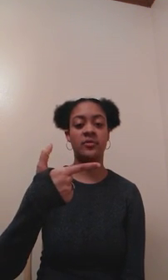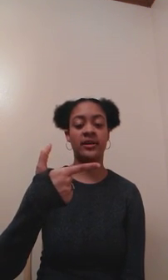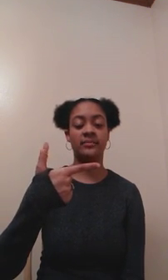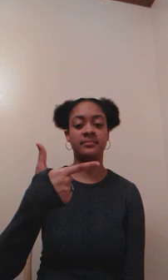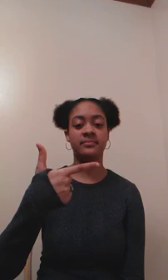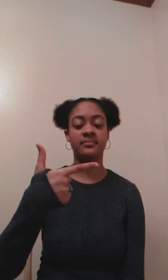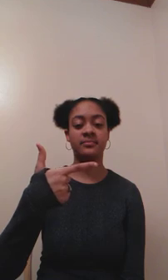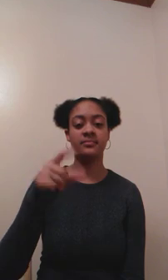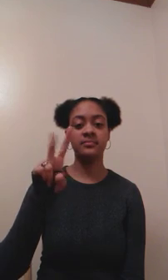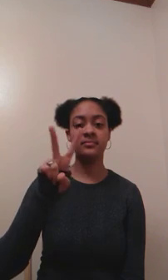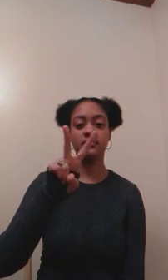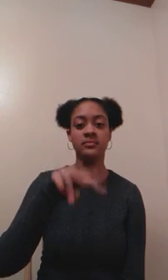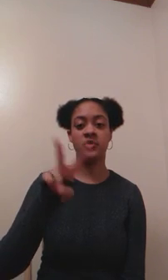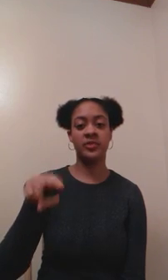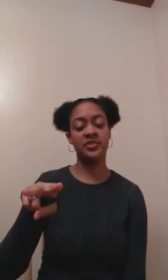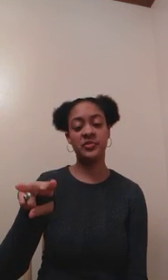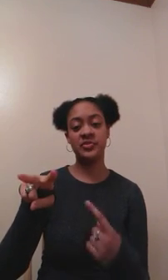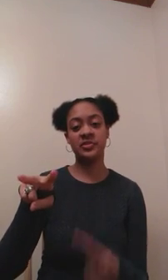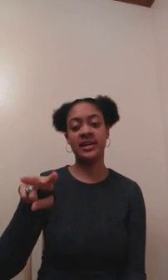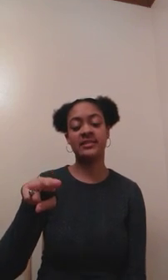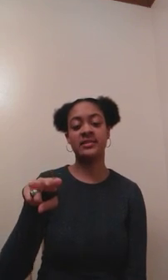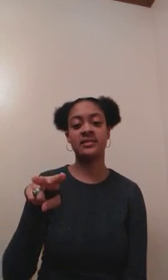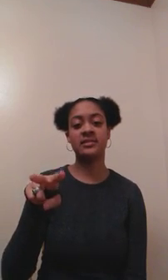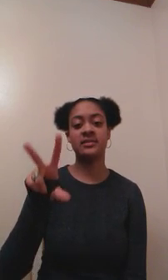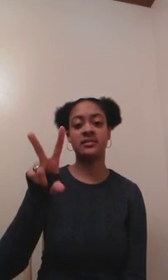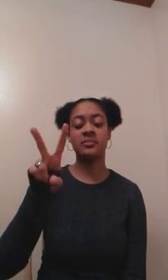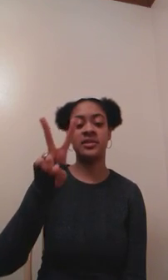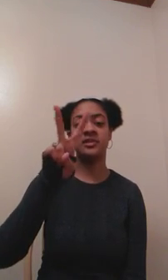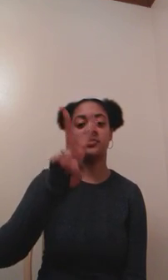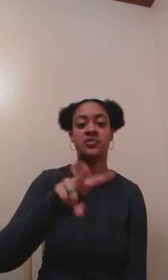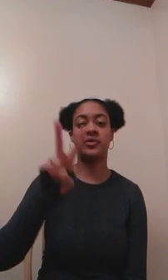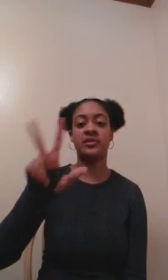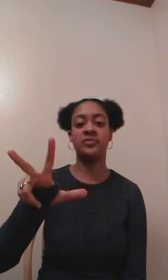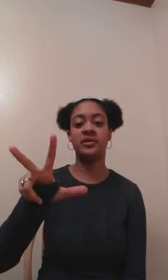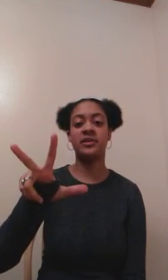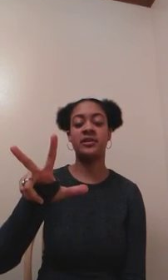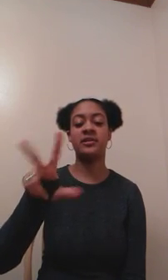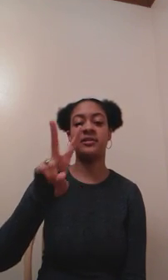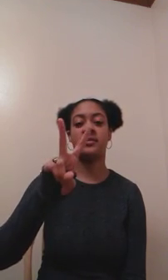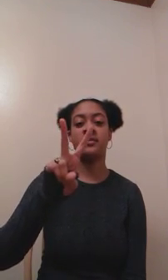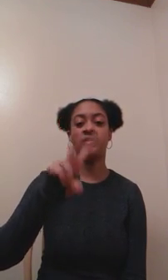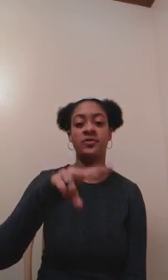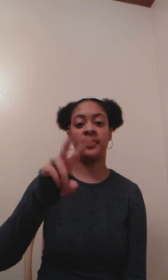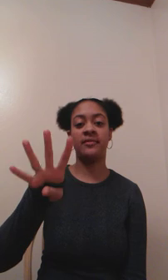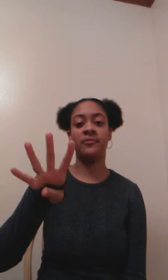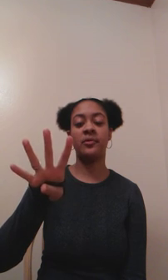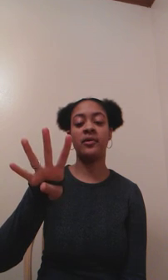21. 22 is still like this, but then 23,